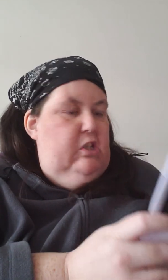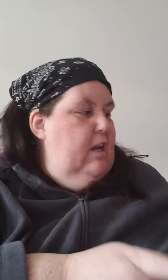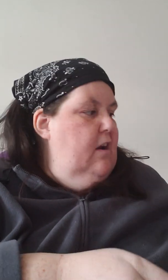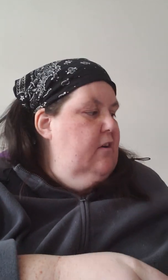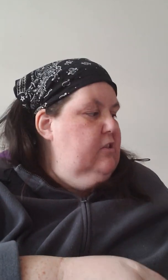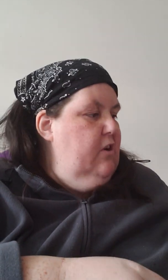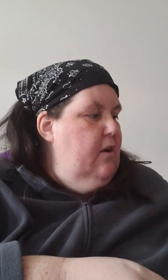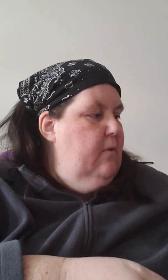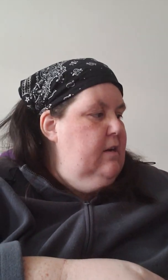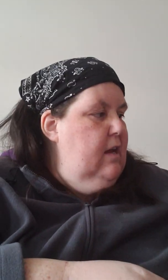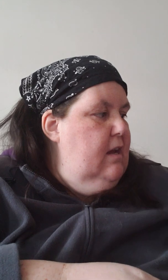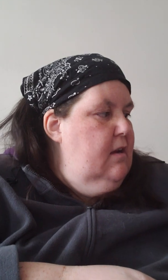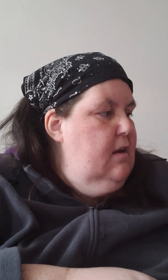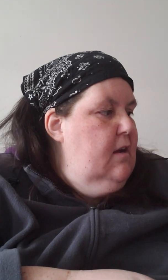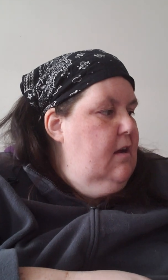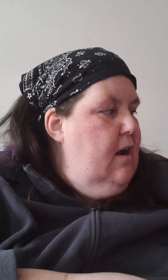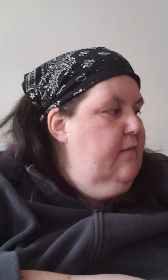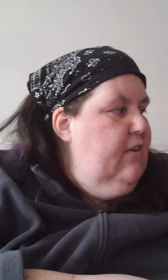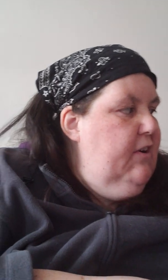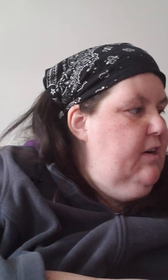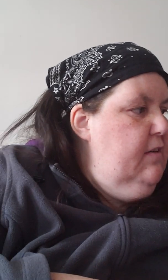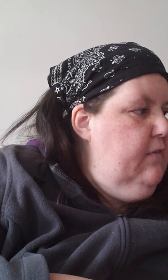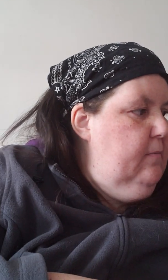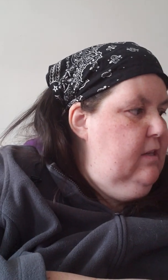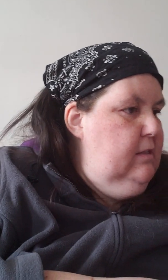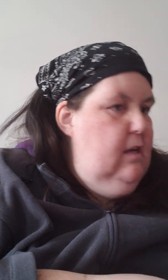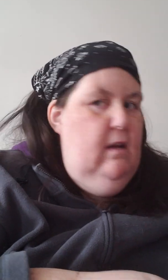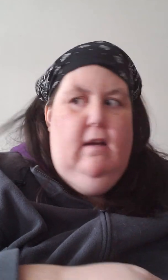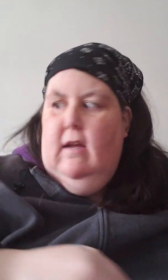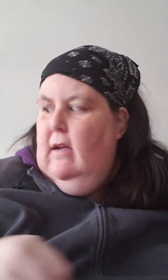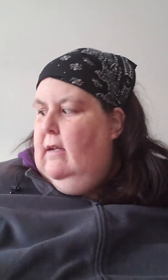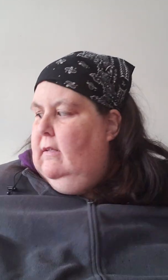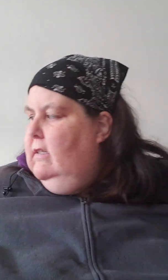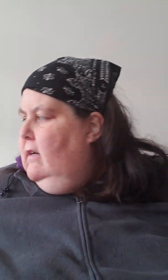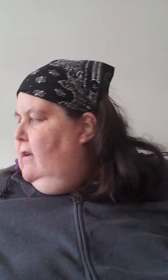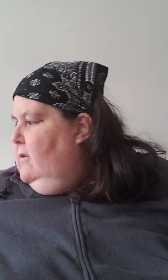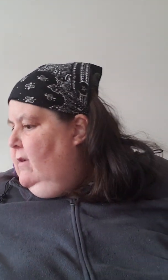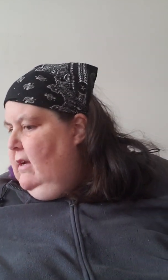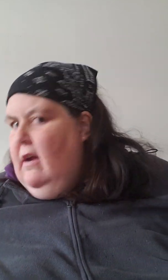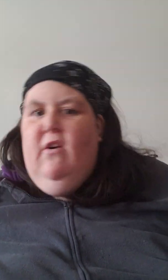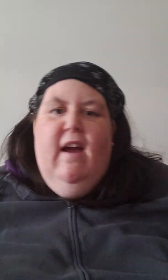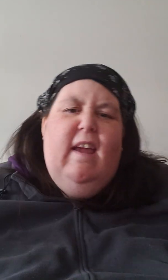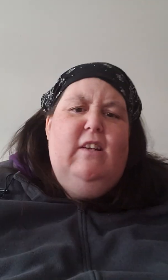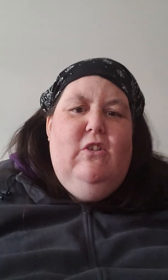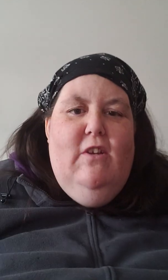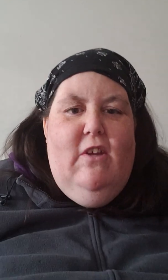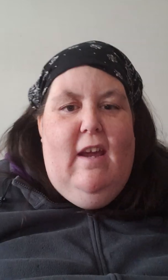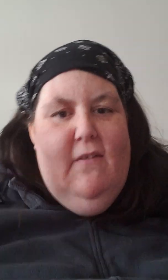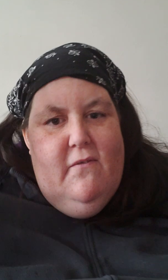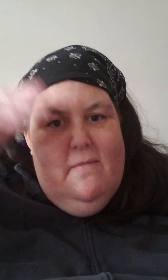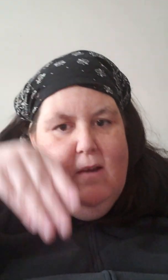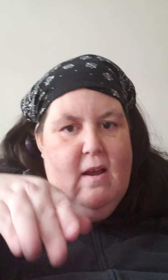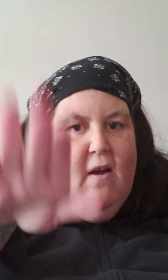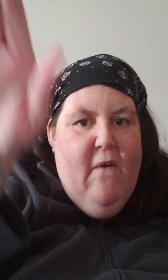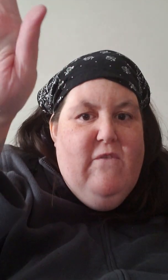Crochet also got 1K. I've heard from Lisa. And Lisa got the 1K. Oh yeah, I can't show you the K. It